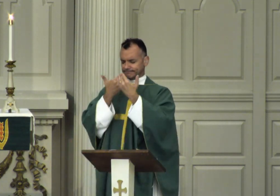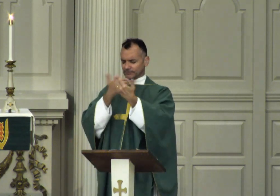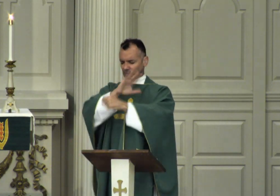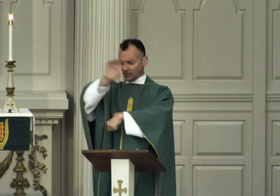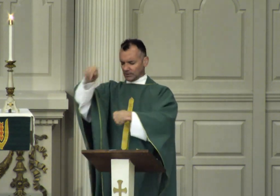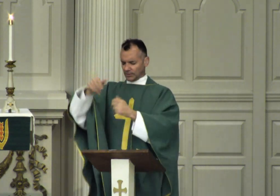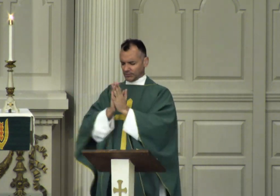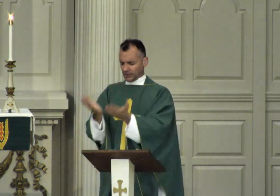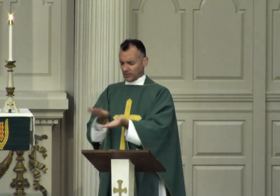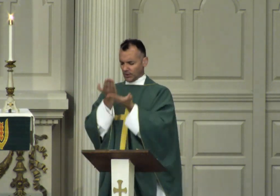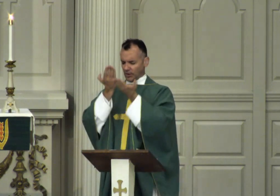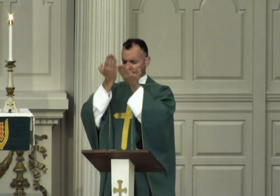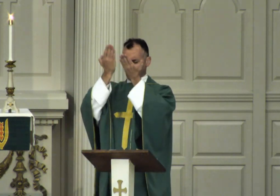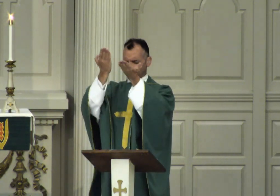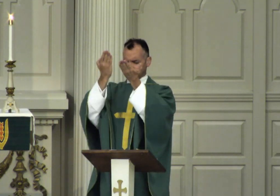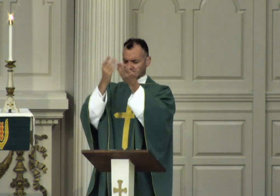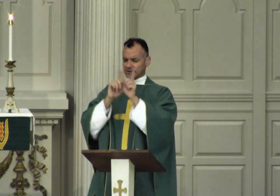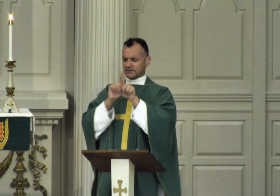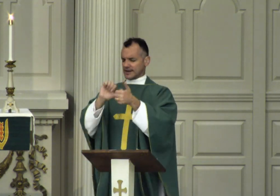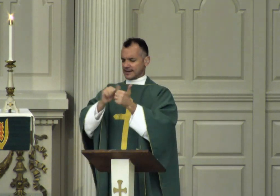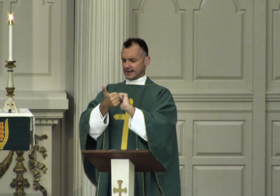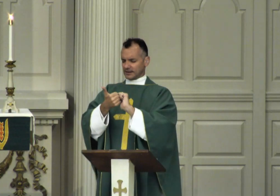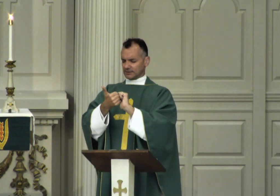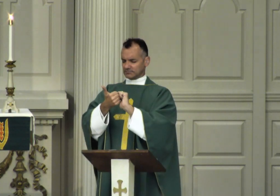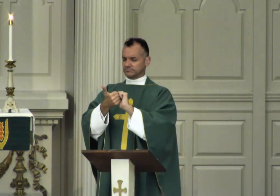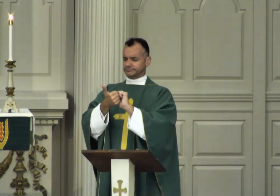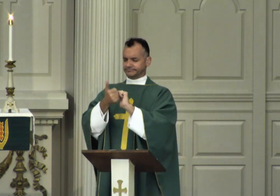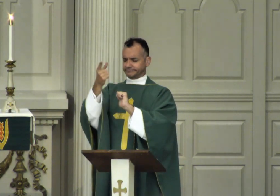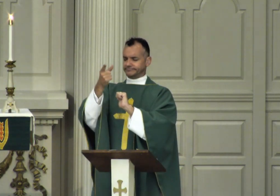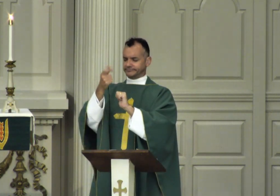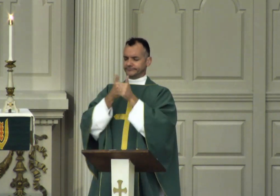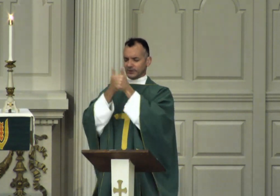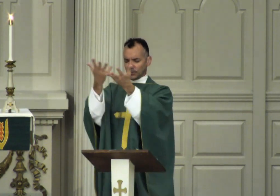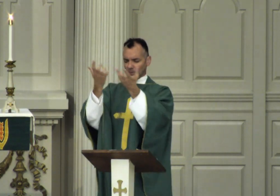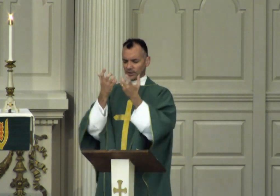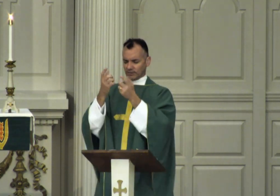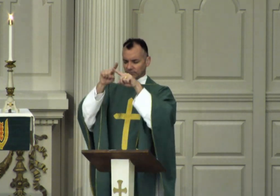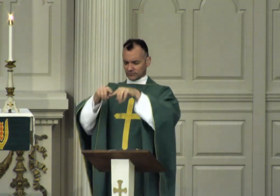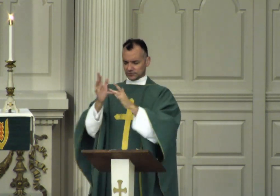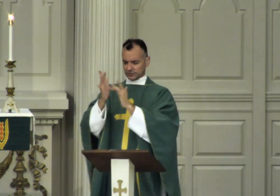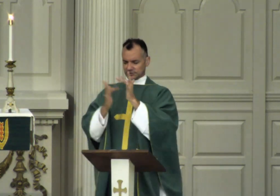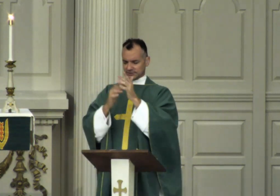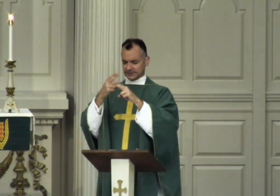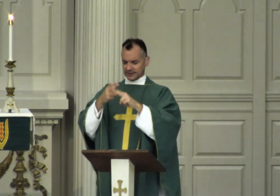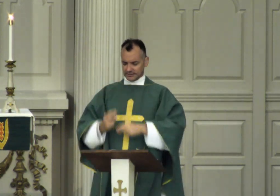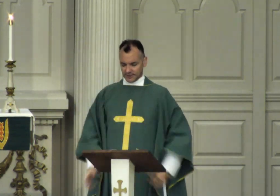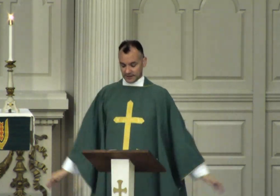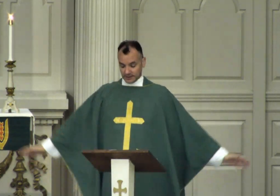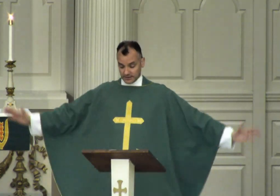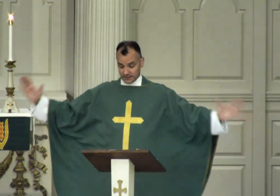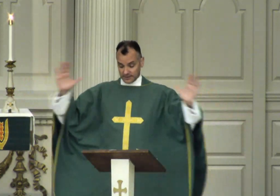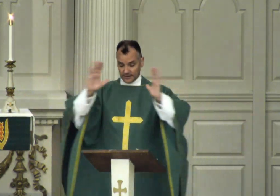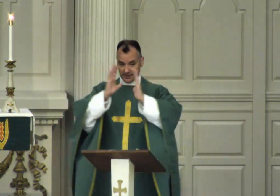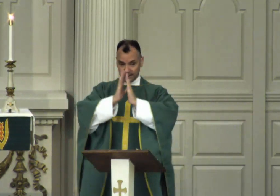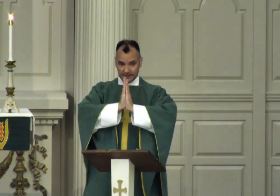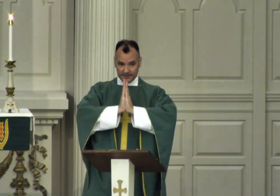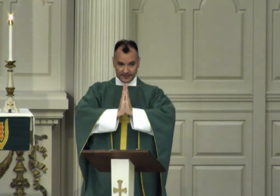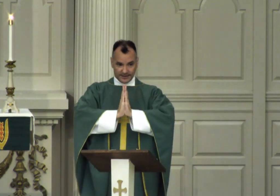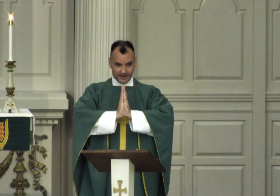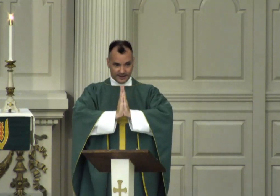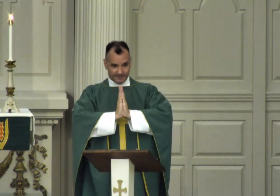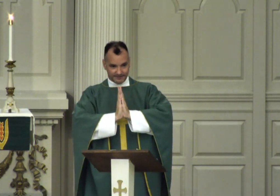Father, we thank you for hearing our prayers and answering them by your will. Through Christ our Lord.